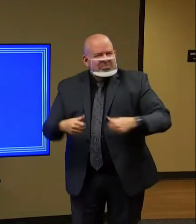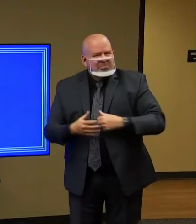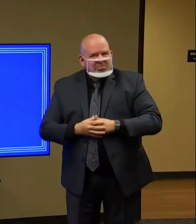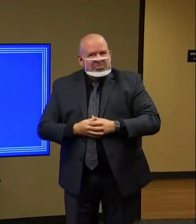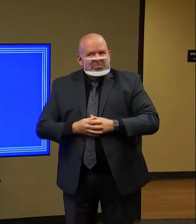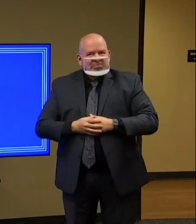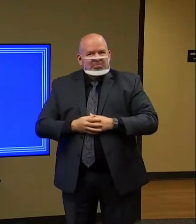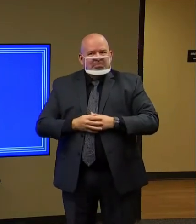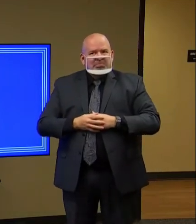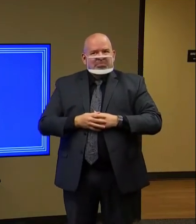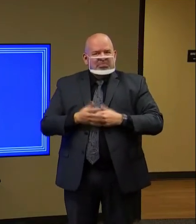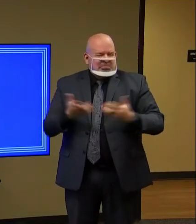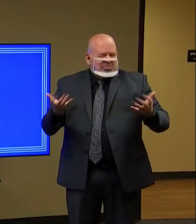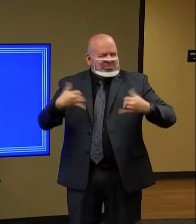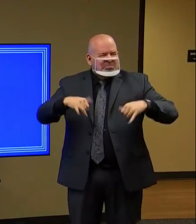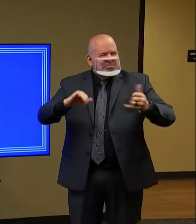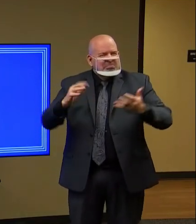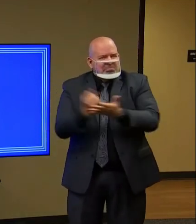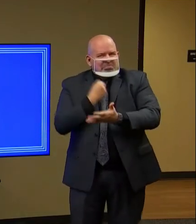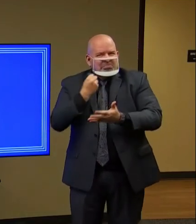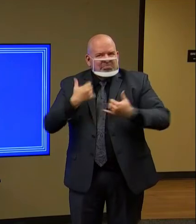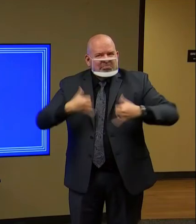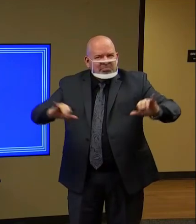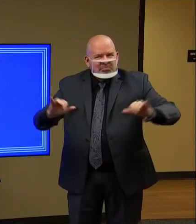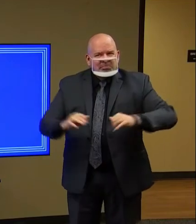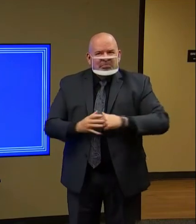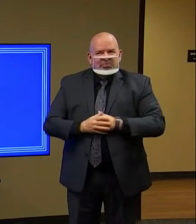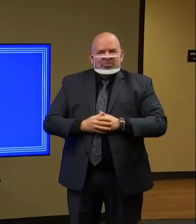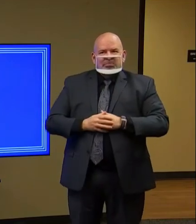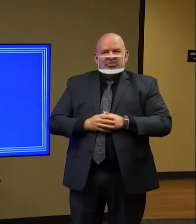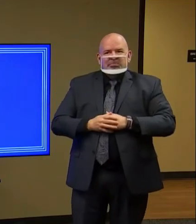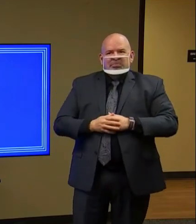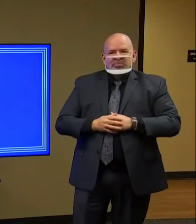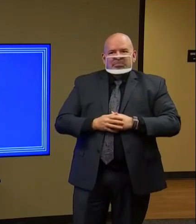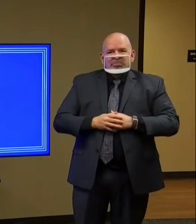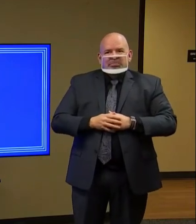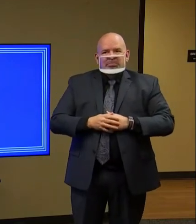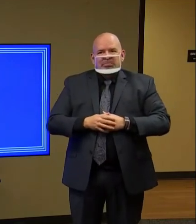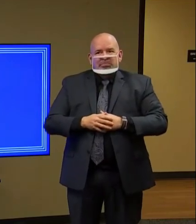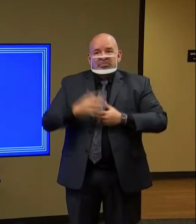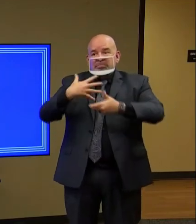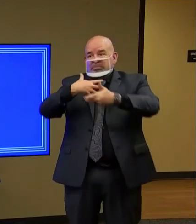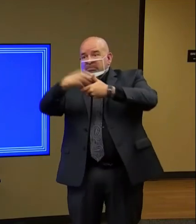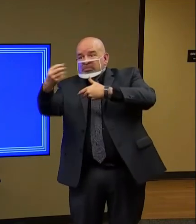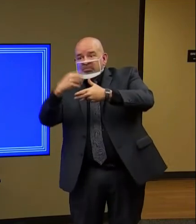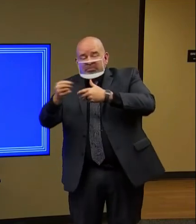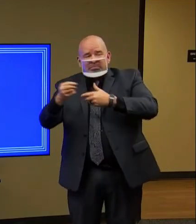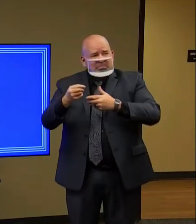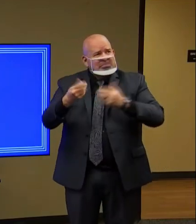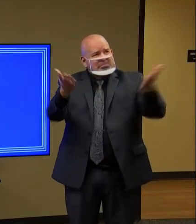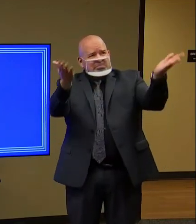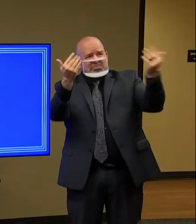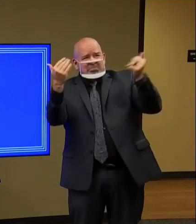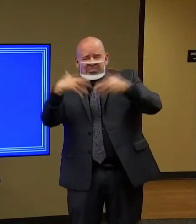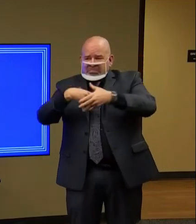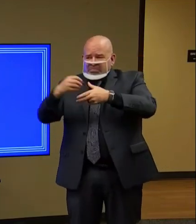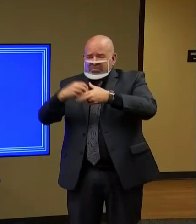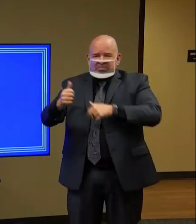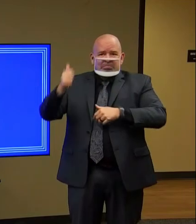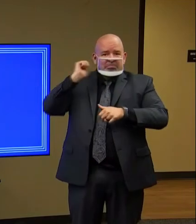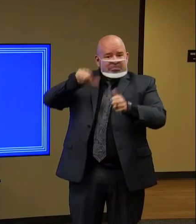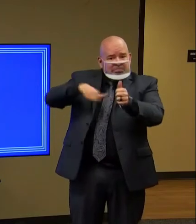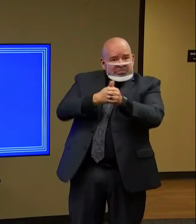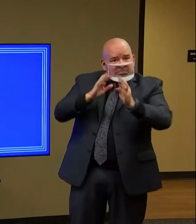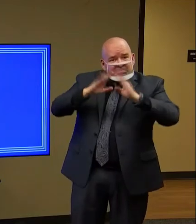So there is still a risk, even if we're outdoors. There's a risk if you haven't quarantined for 14 days before